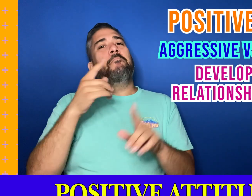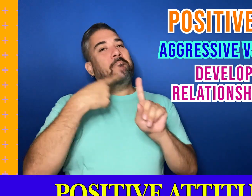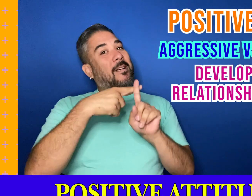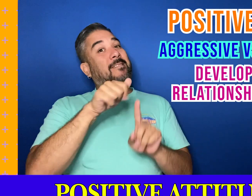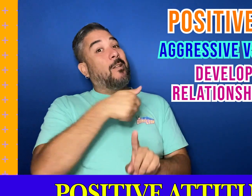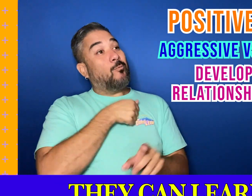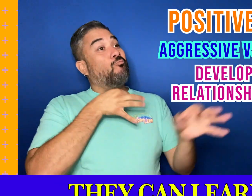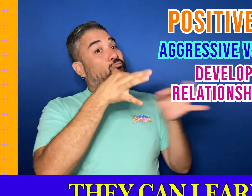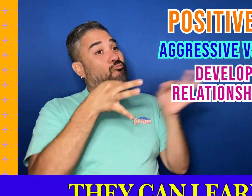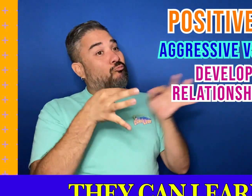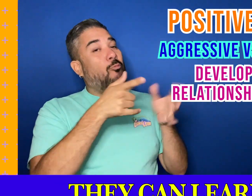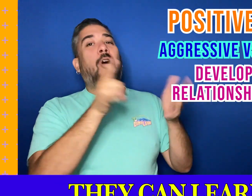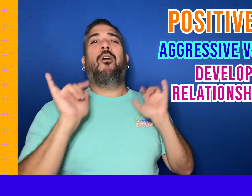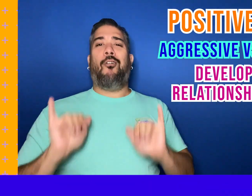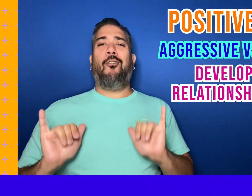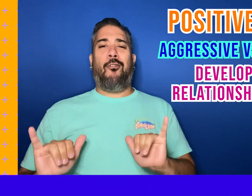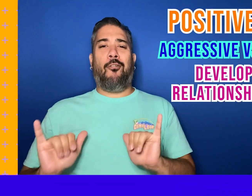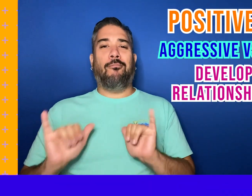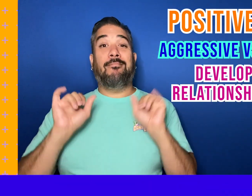positive attitude, they can learn.